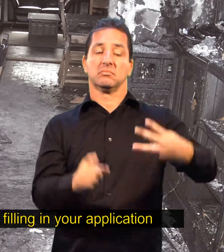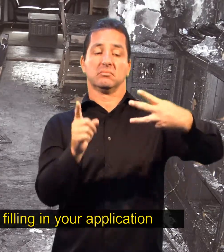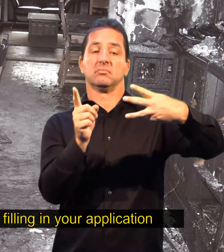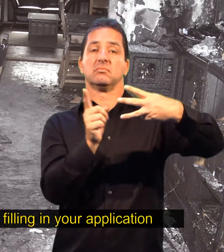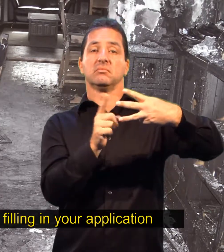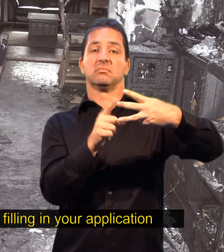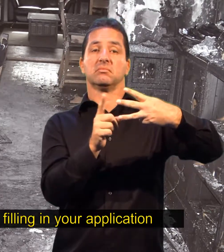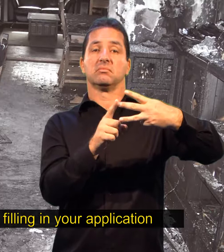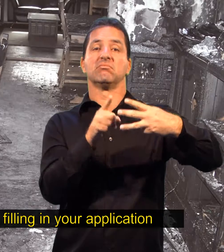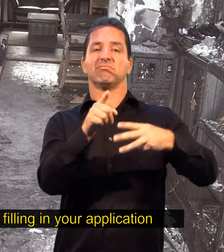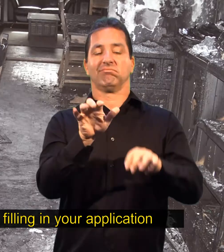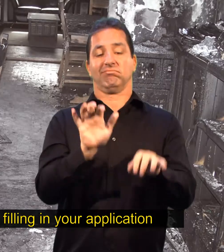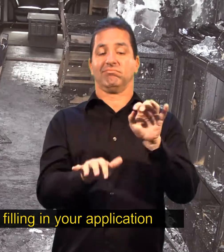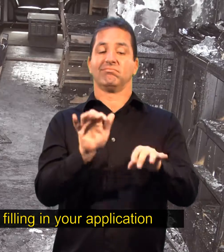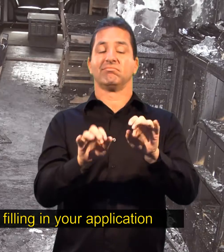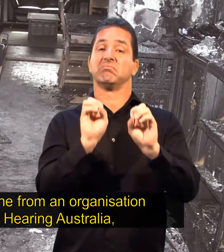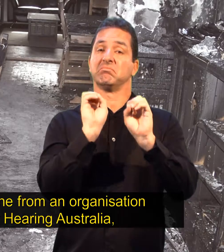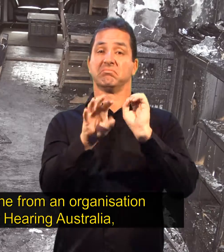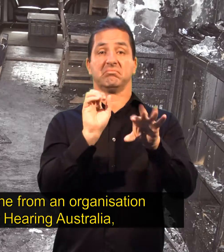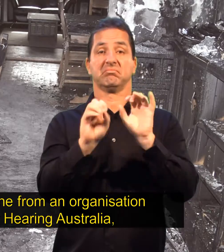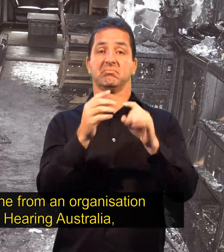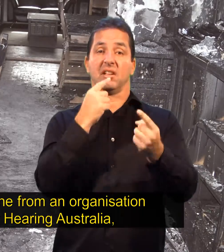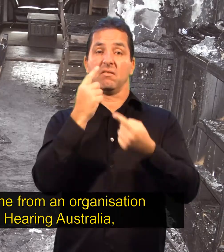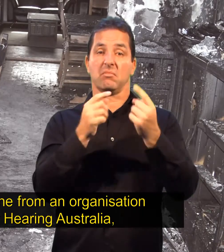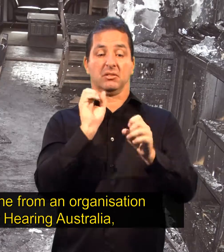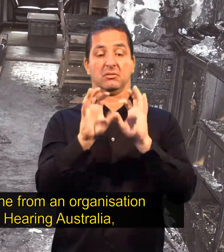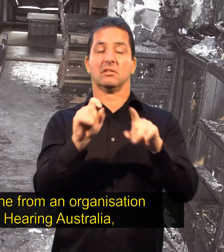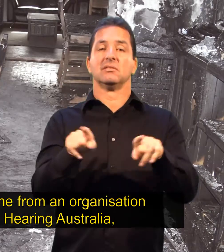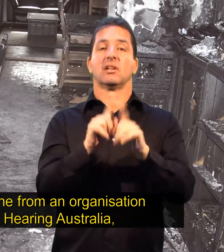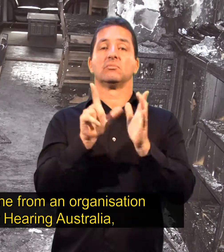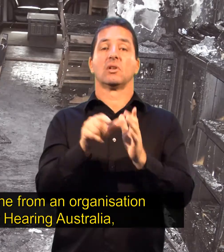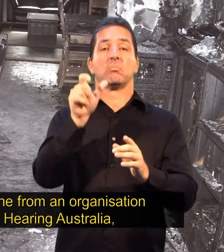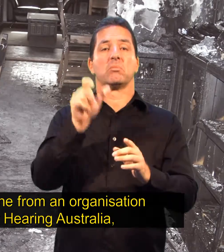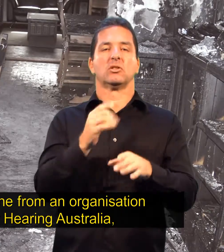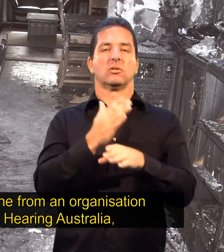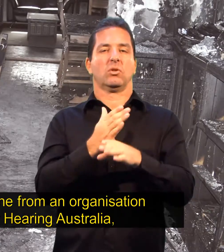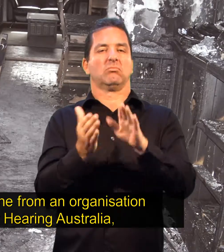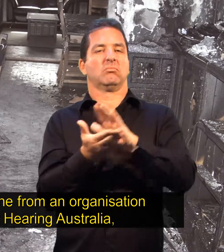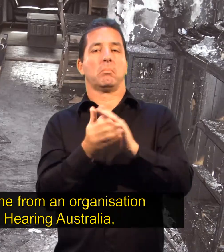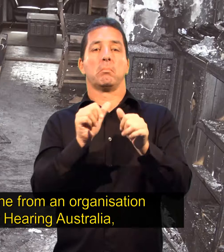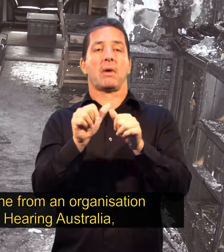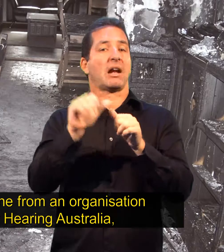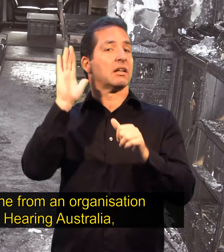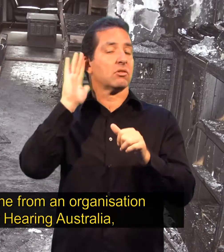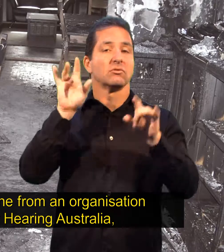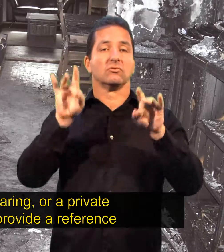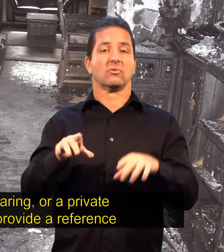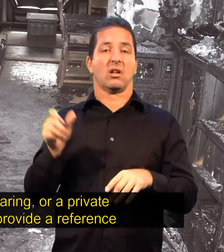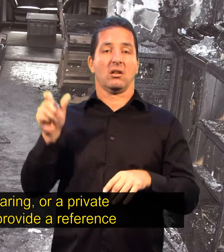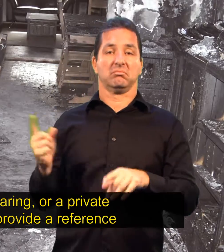Another option while filling in your application is to sit with someone from an organisation such as Better Hearing